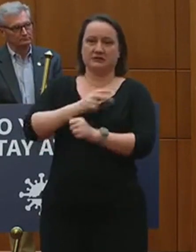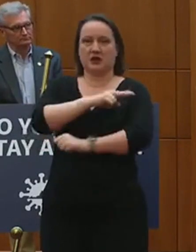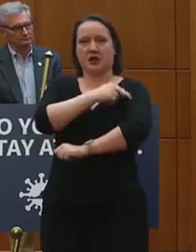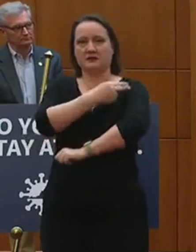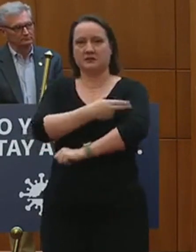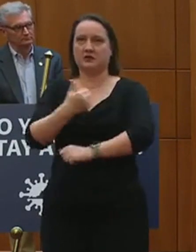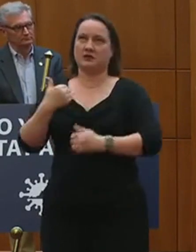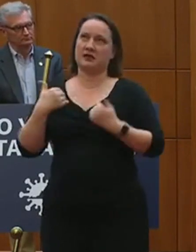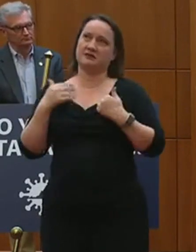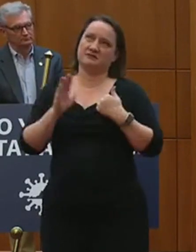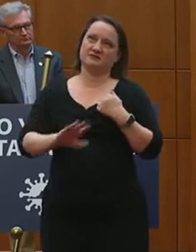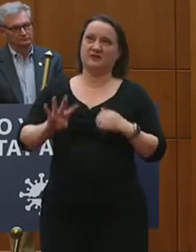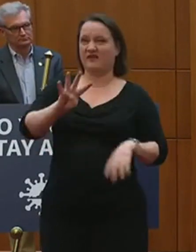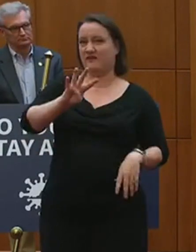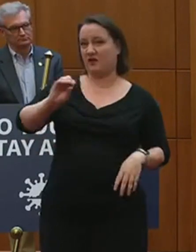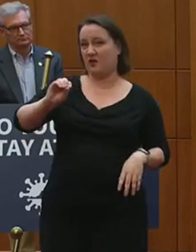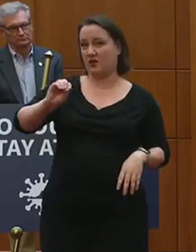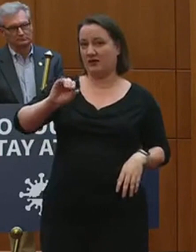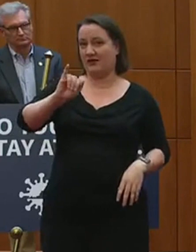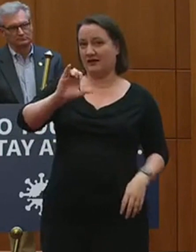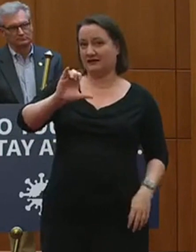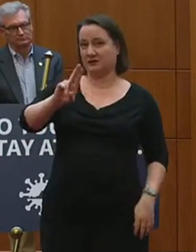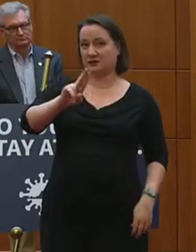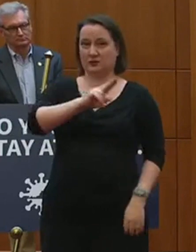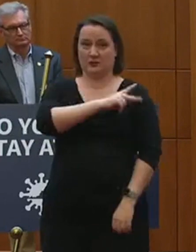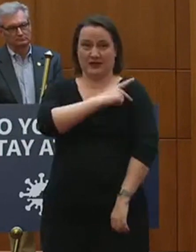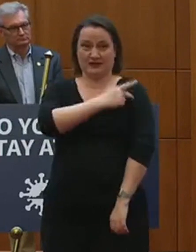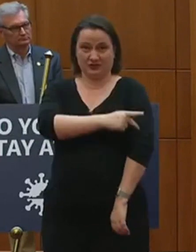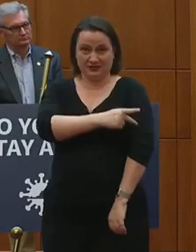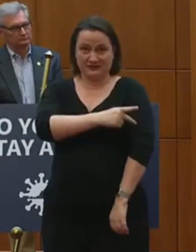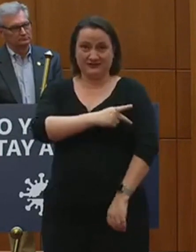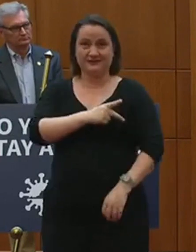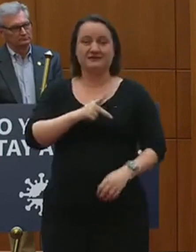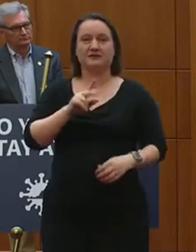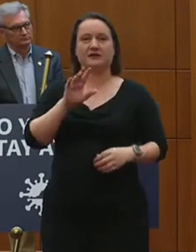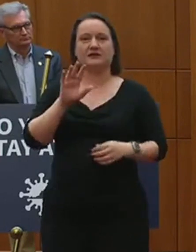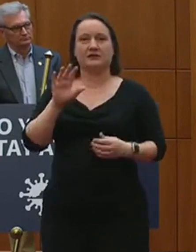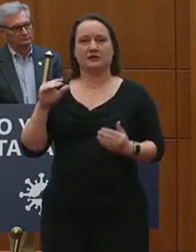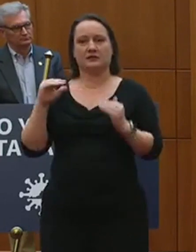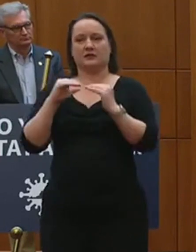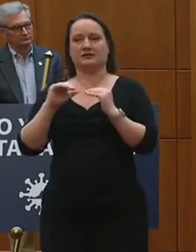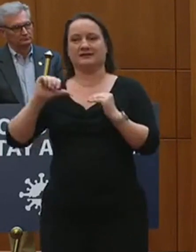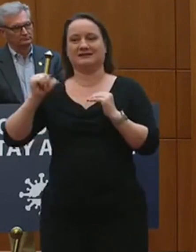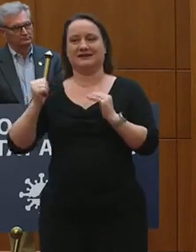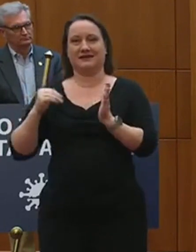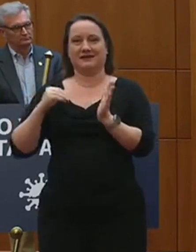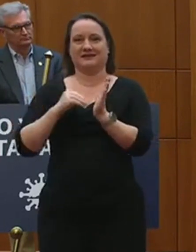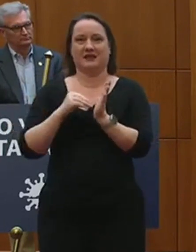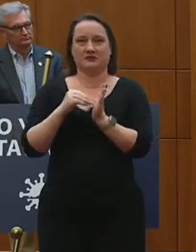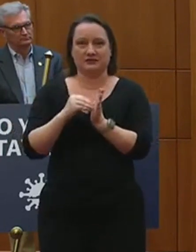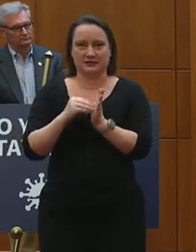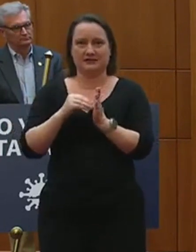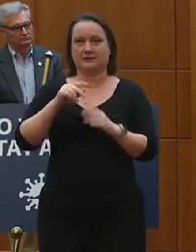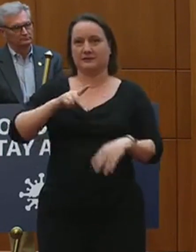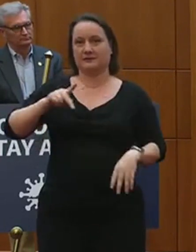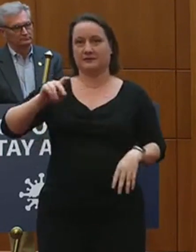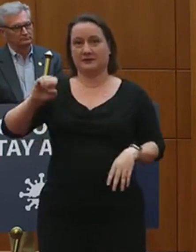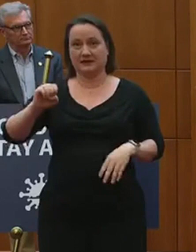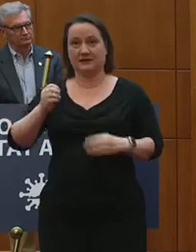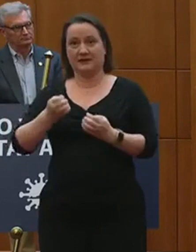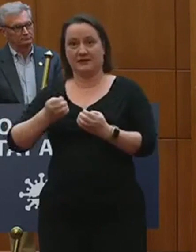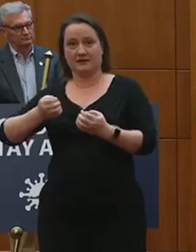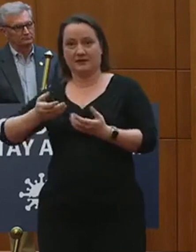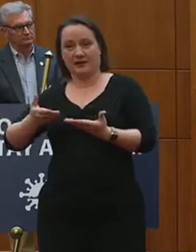say, has 40 ICU patients, you're at 10,000 PPE items in a day